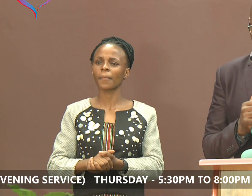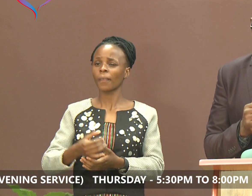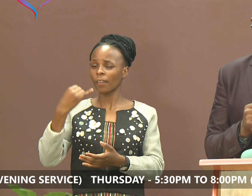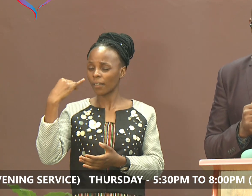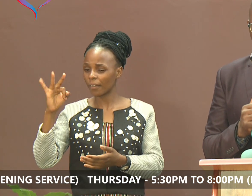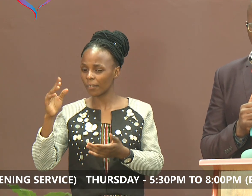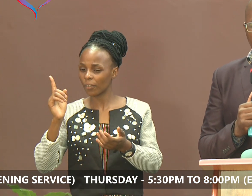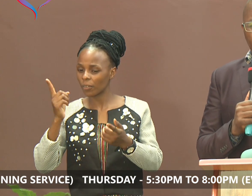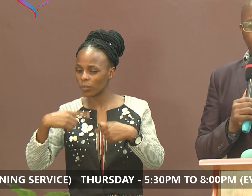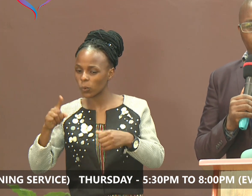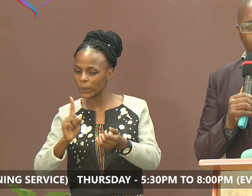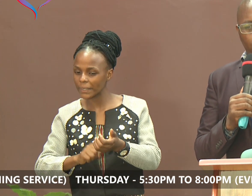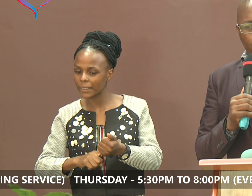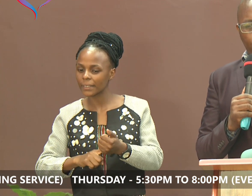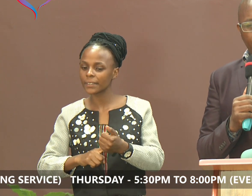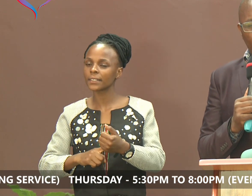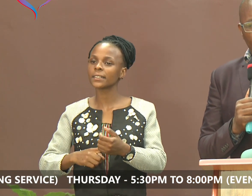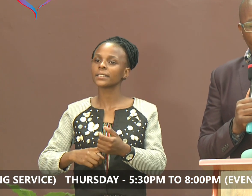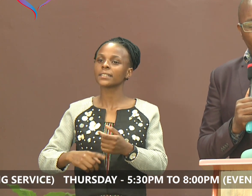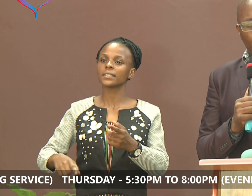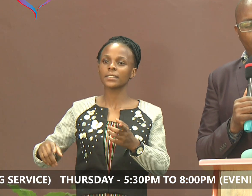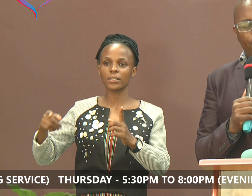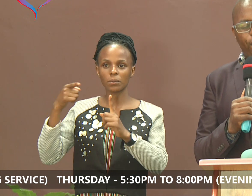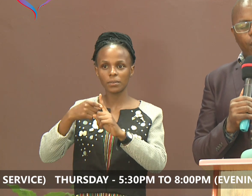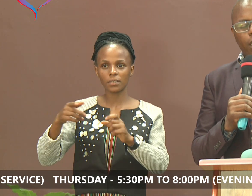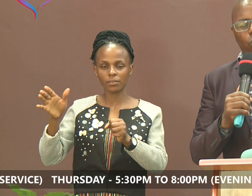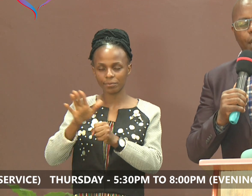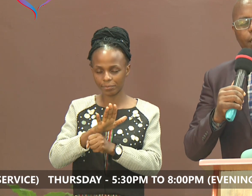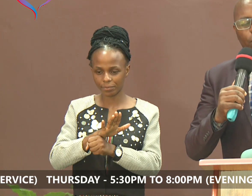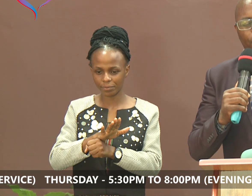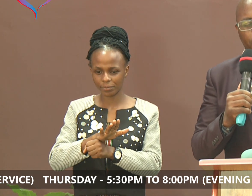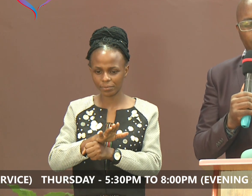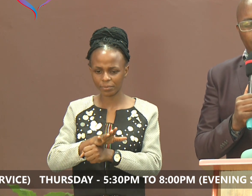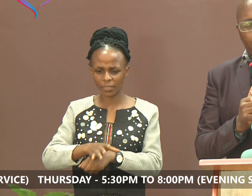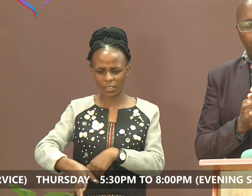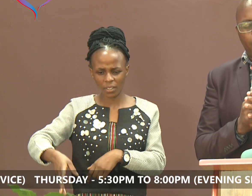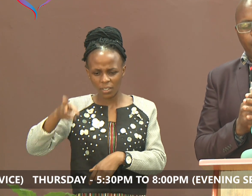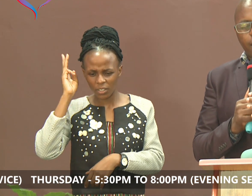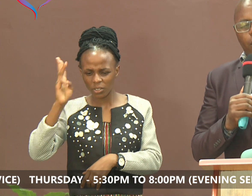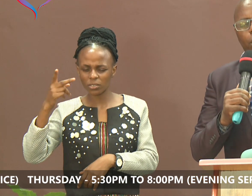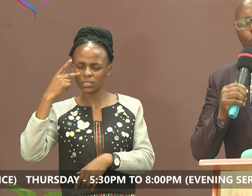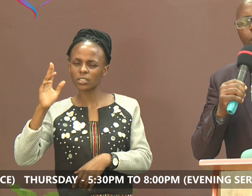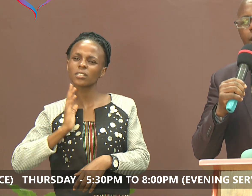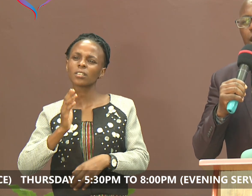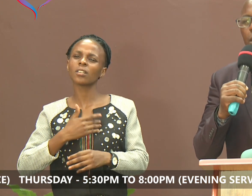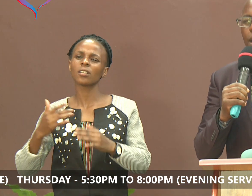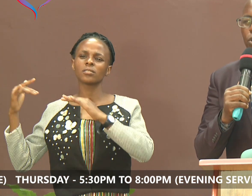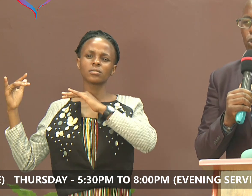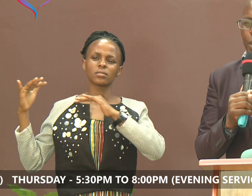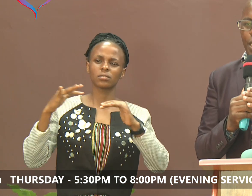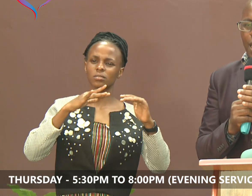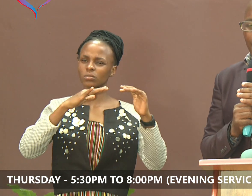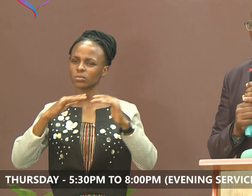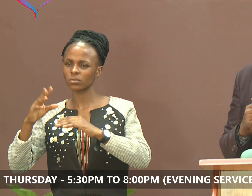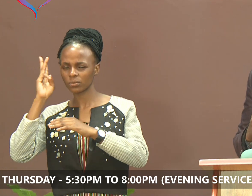achieving. Whenever we achieve this objective, ogenda kulaba nti you have entalo za fezikendera zetwe tulowoza nziletebwa